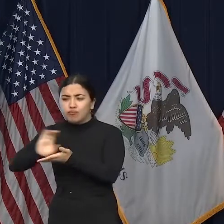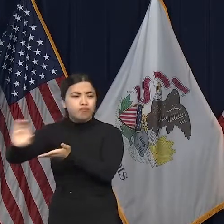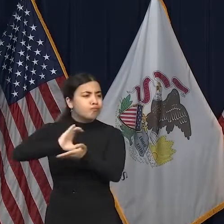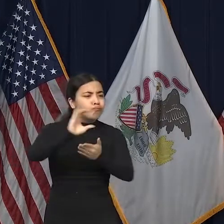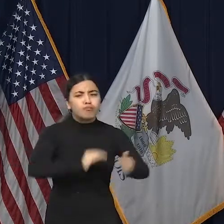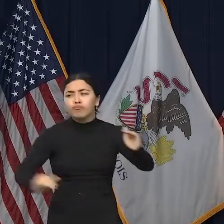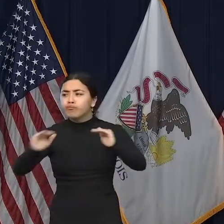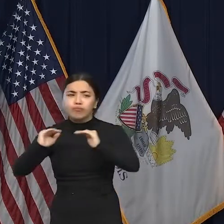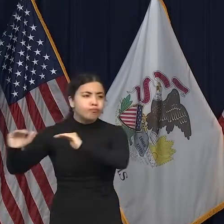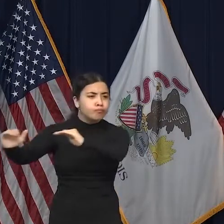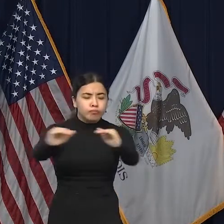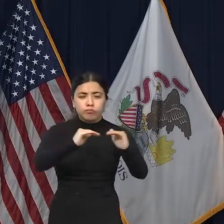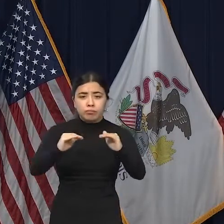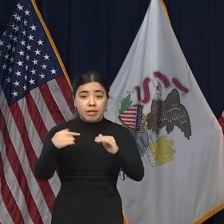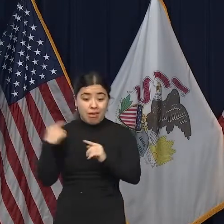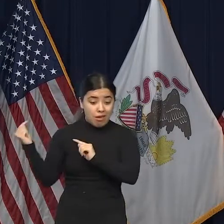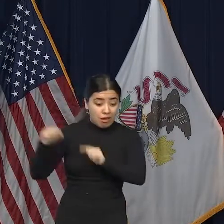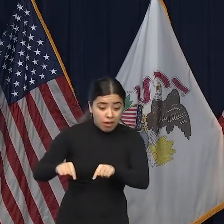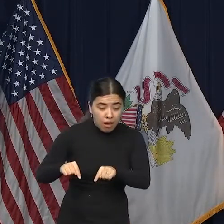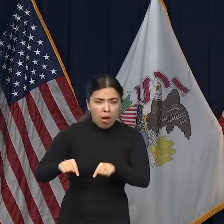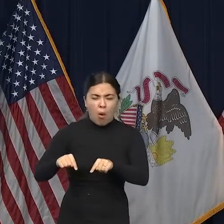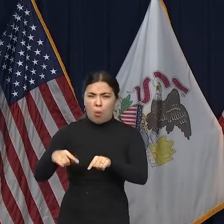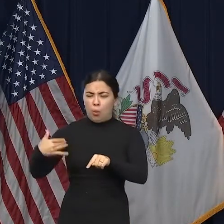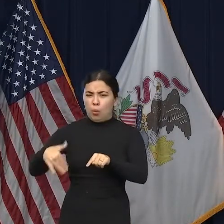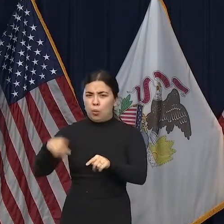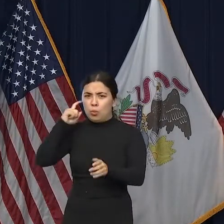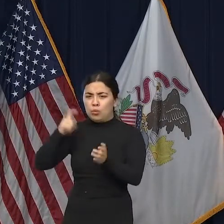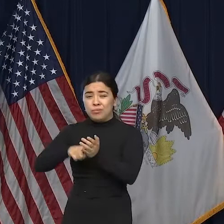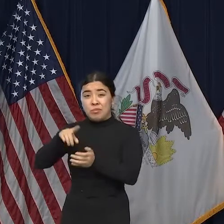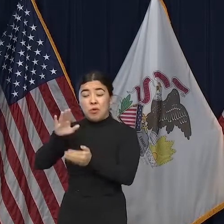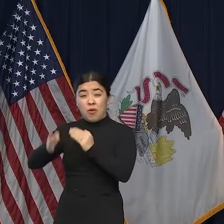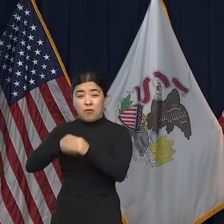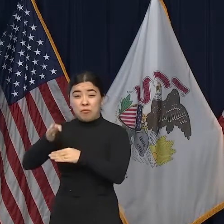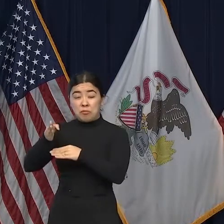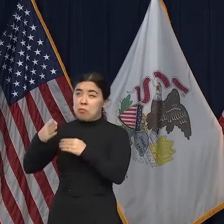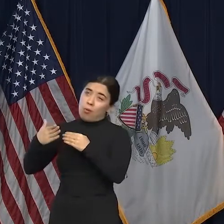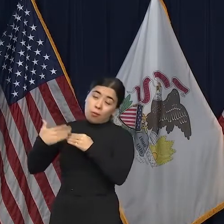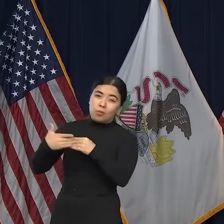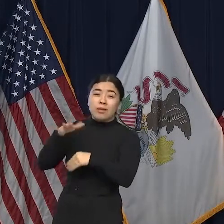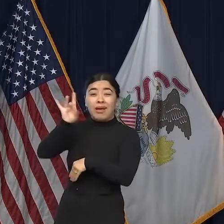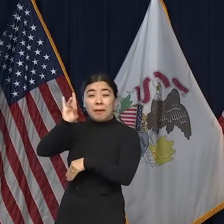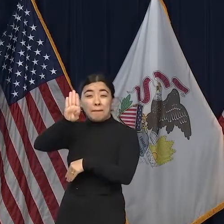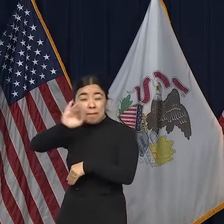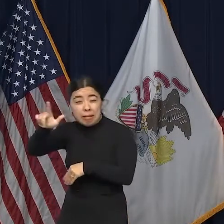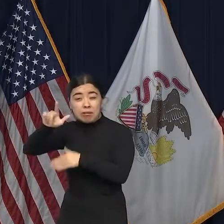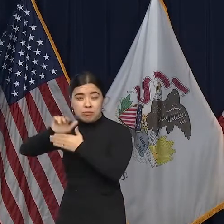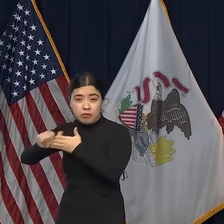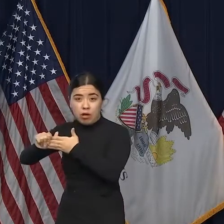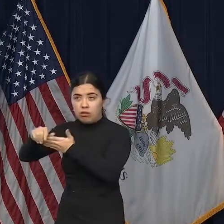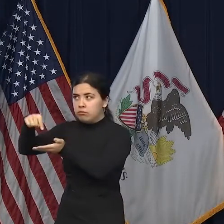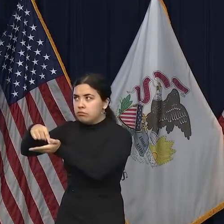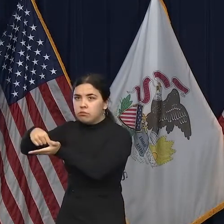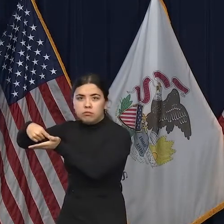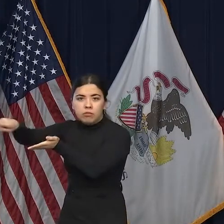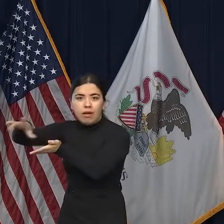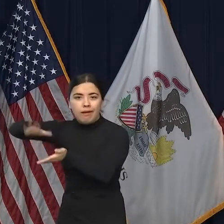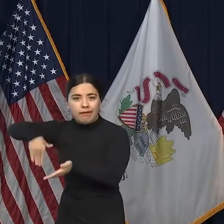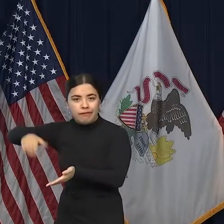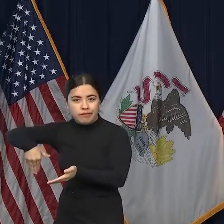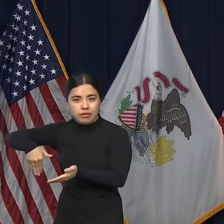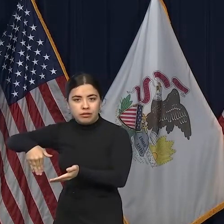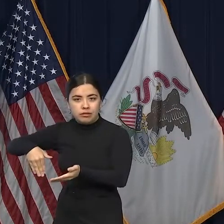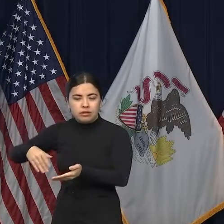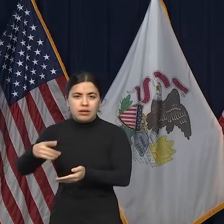found a backlog of almost $8 billion in unpaid bills. And working with the comptroller, we brought